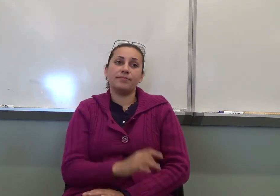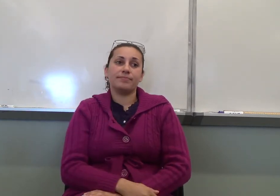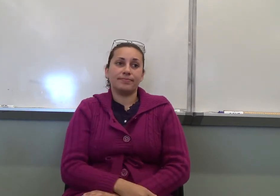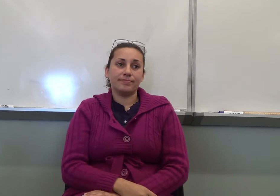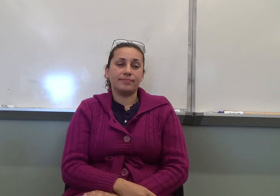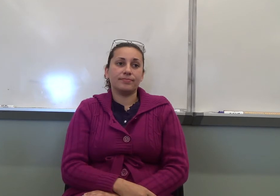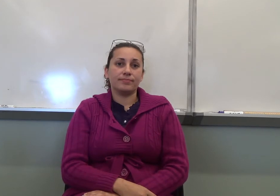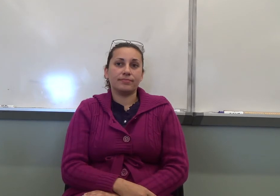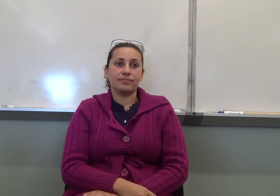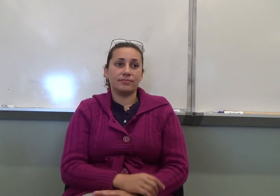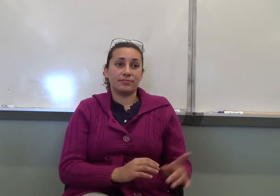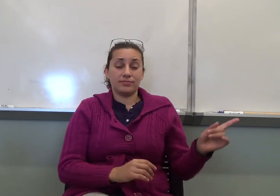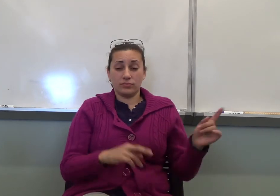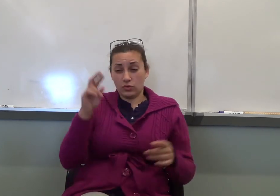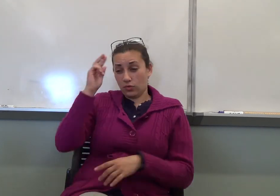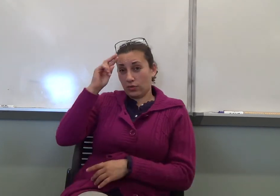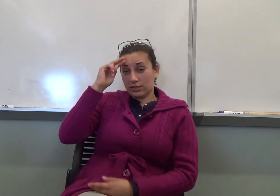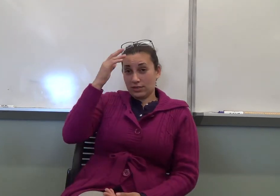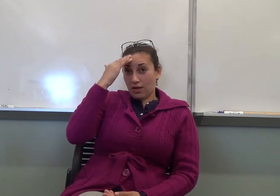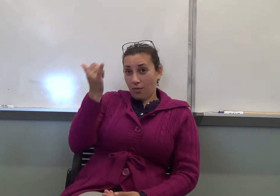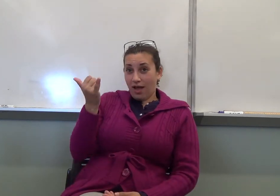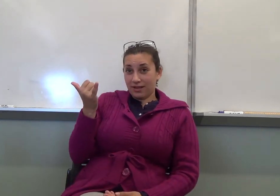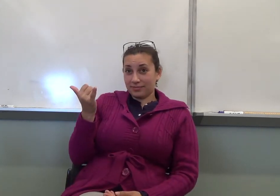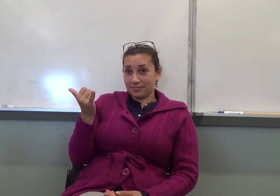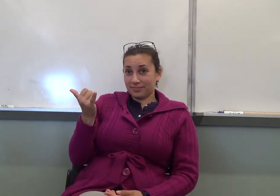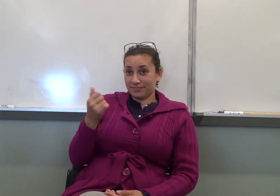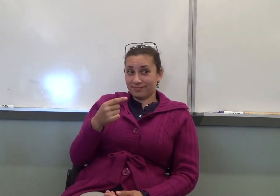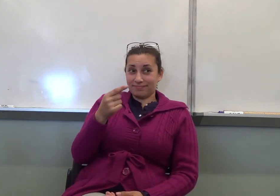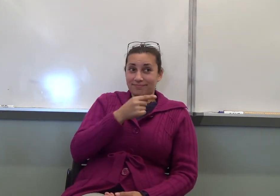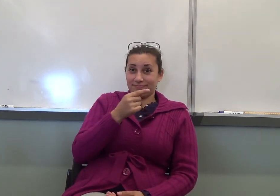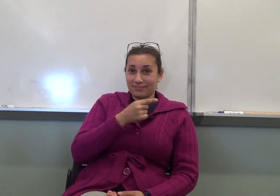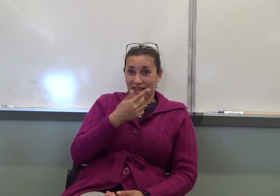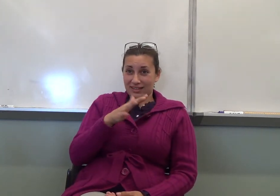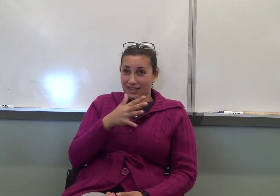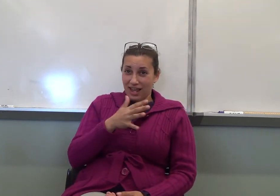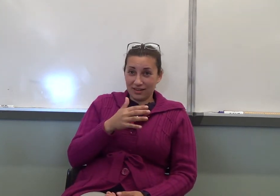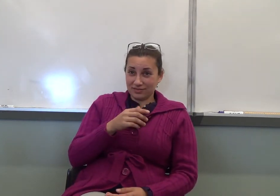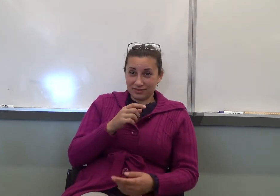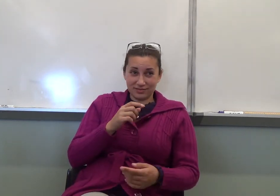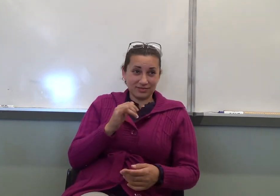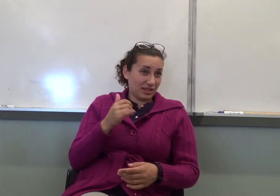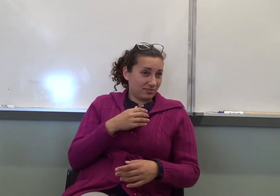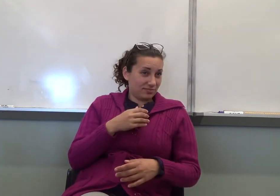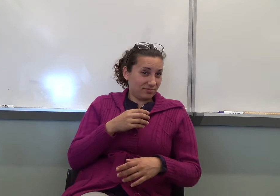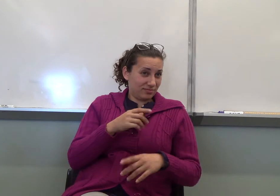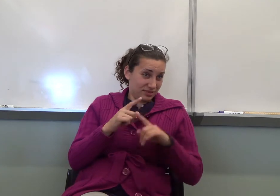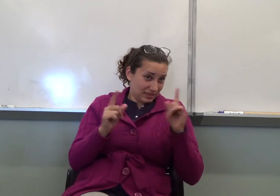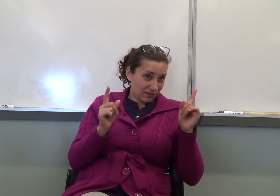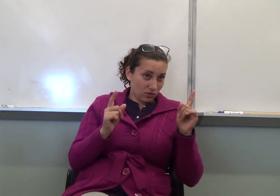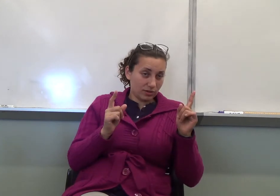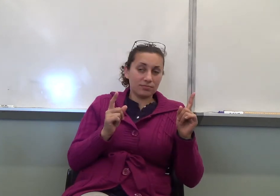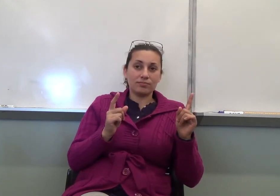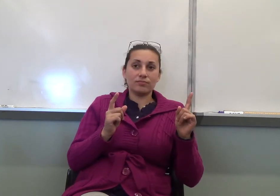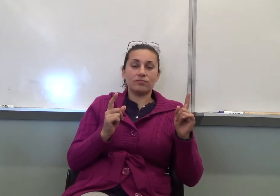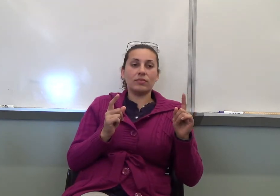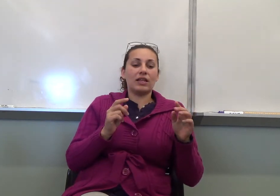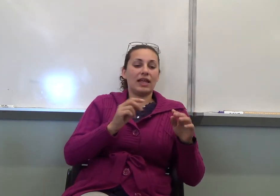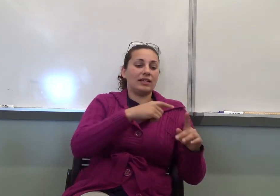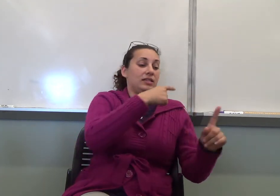So one of the reasons why this thing comes up of changing subtraction to addition of the opposite